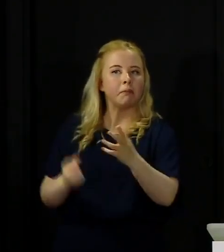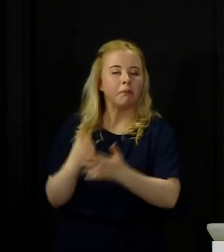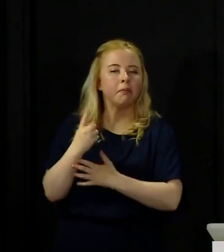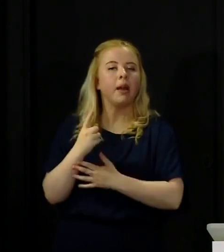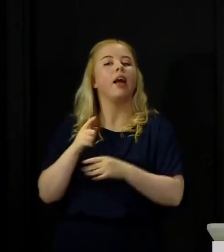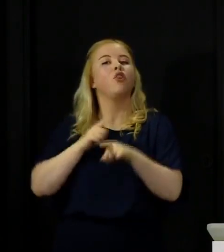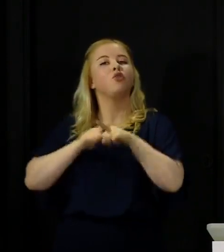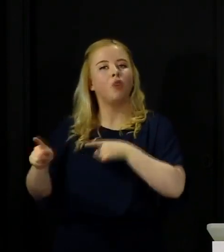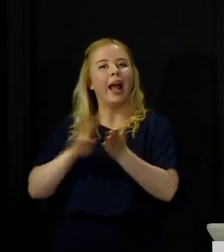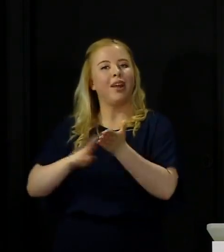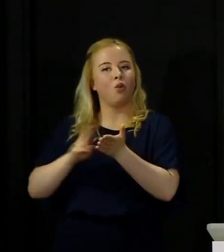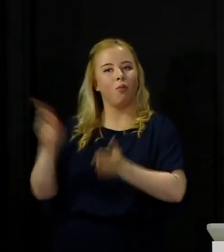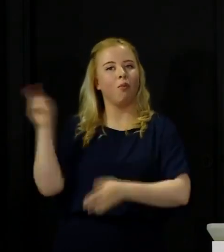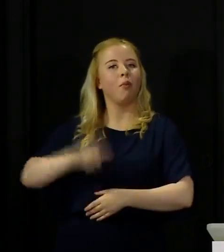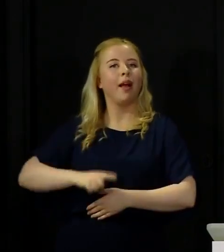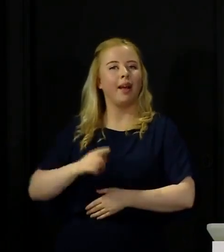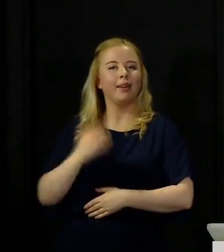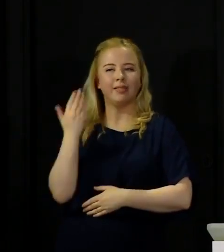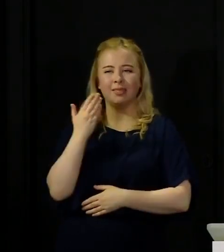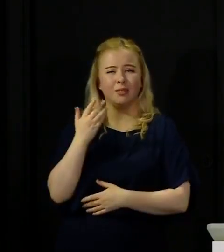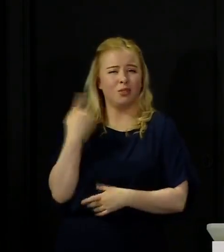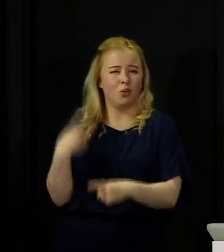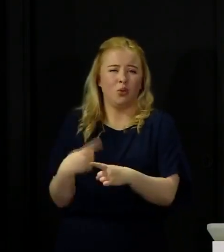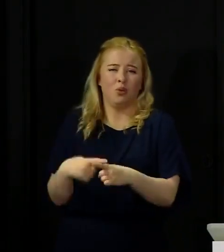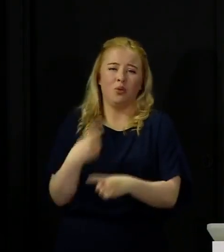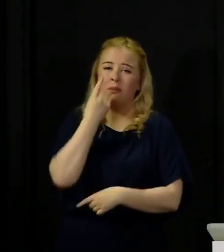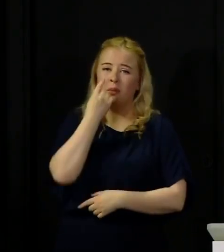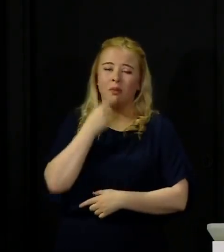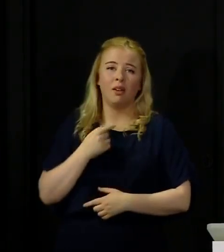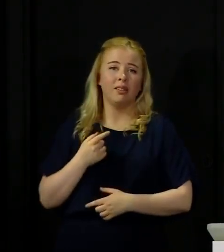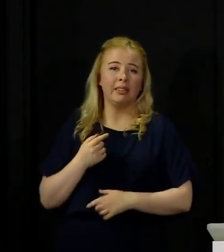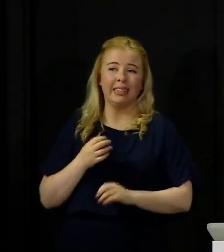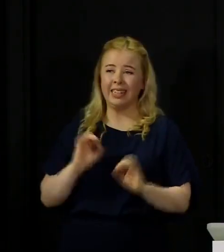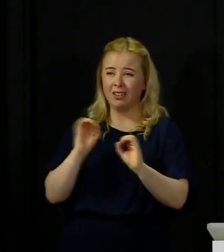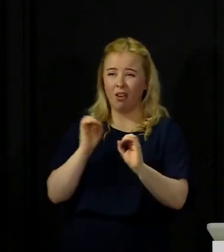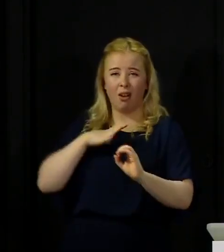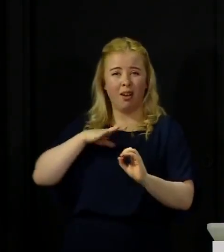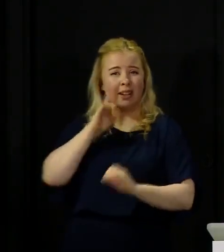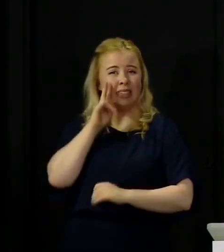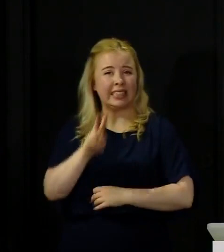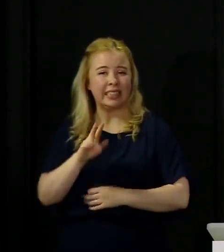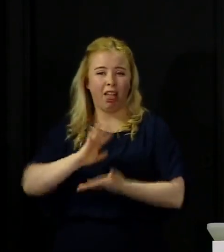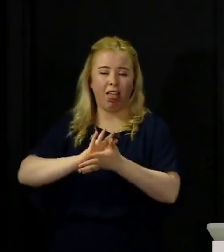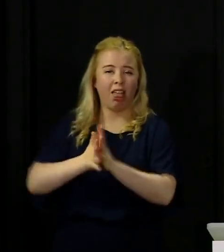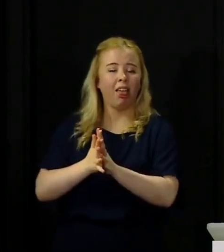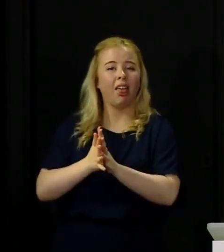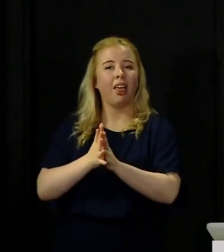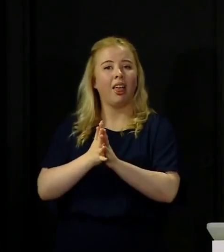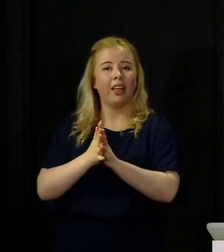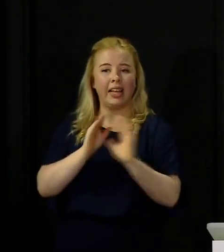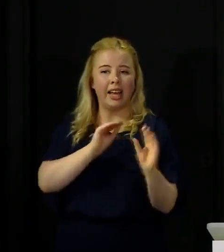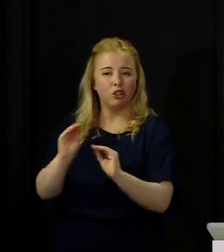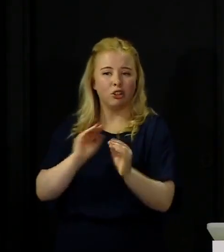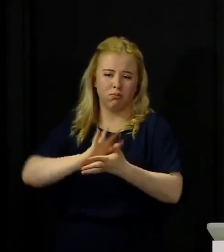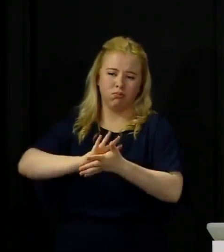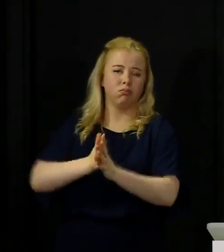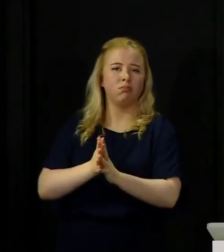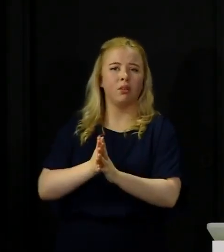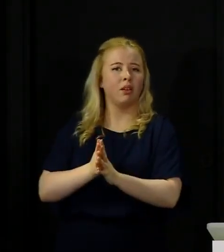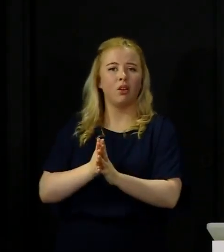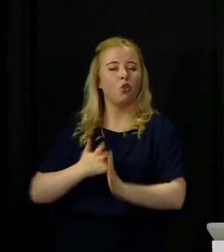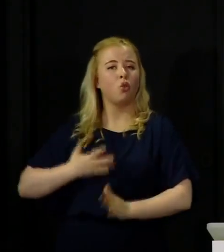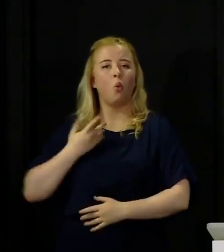into children's schooling as quickly as we possibly can. None of us want to see this disruption, first and foremost, to children's education for